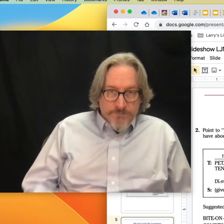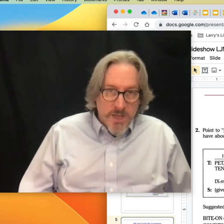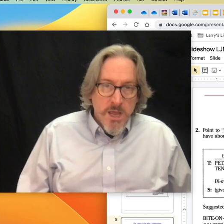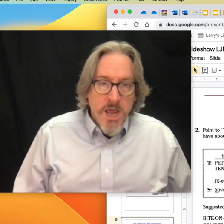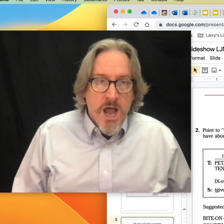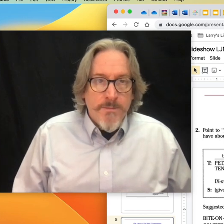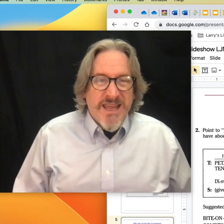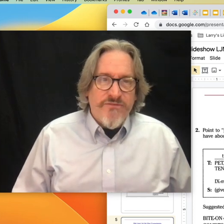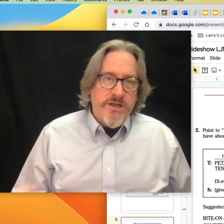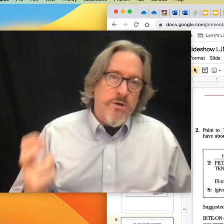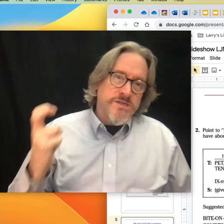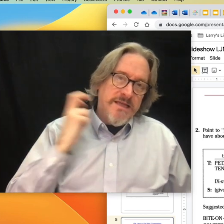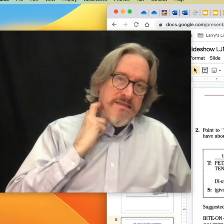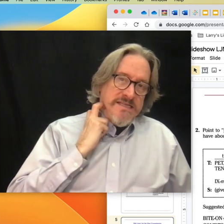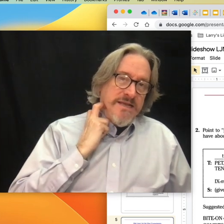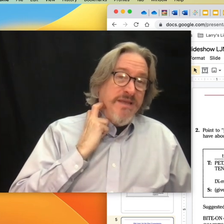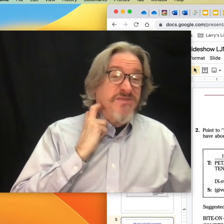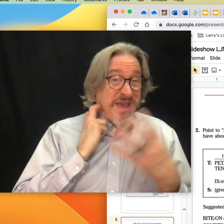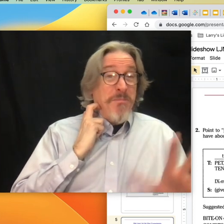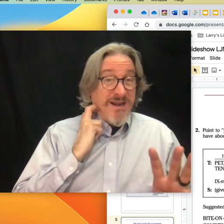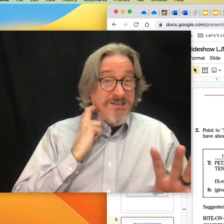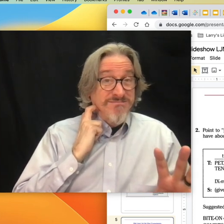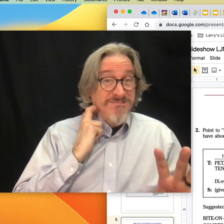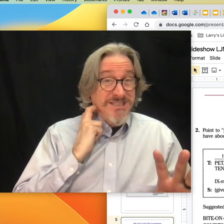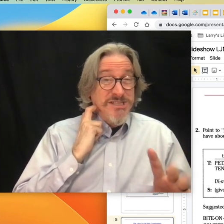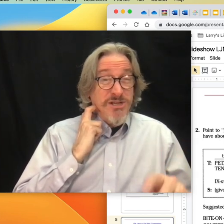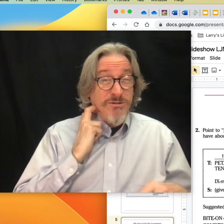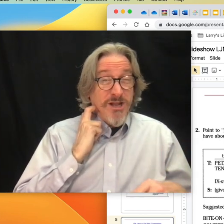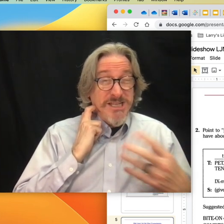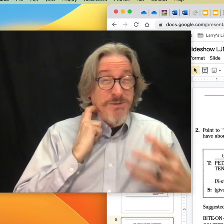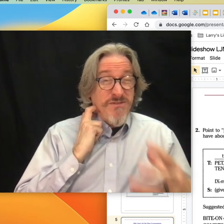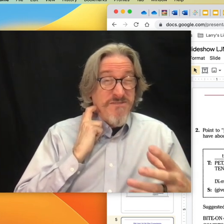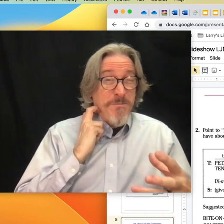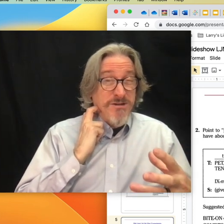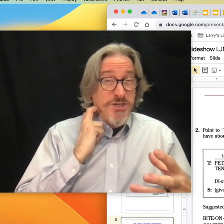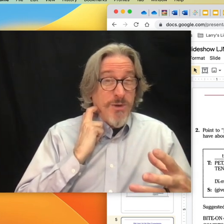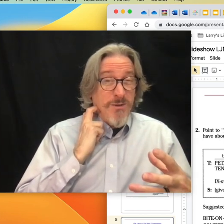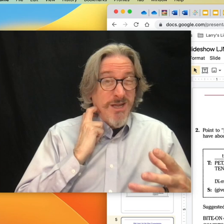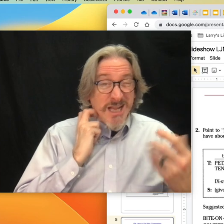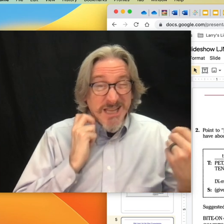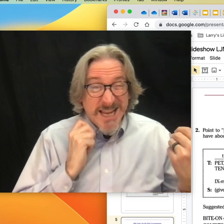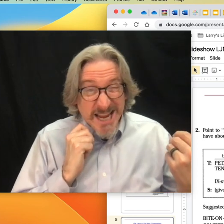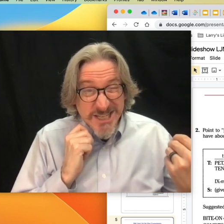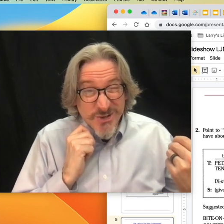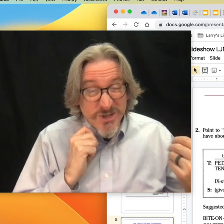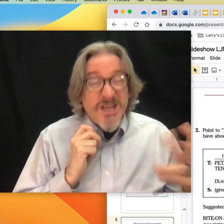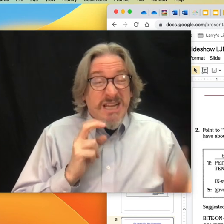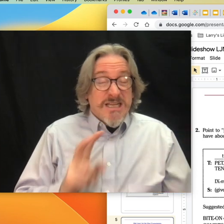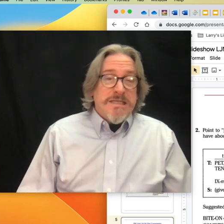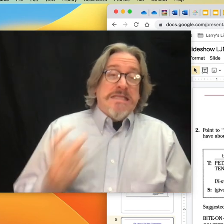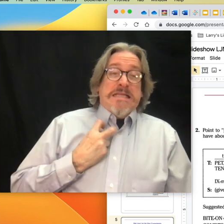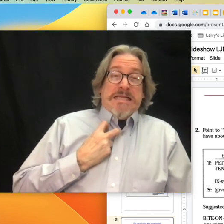one-handed. If it goes like this, it means vampire. So unless you have a vampire chihuahua like I